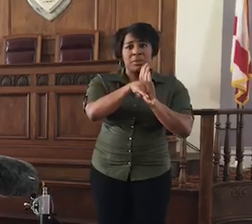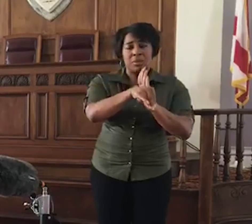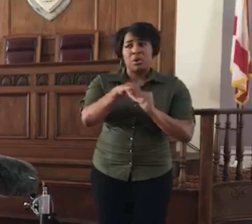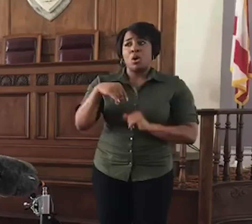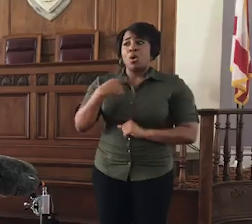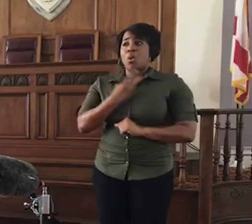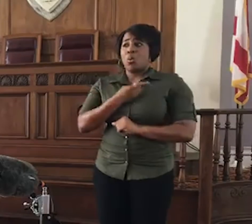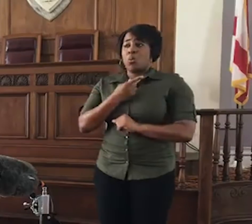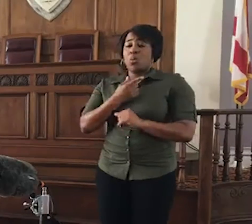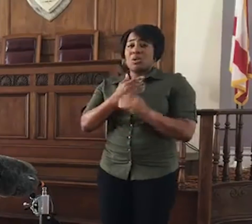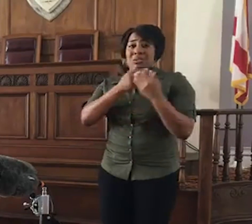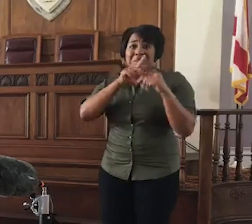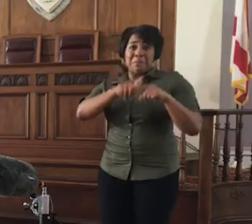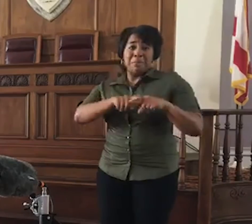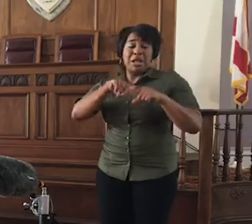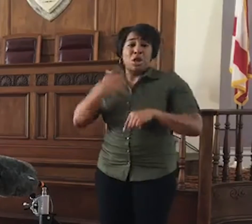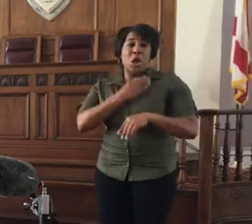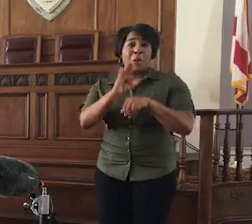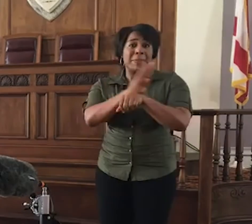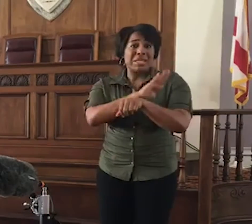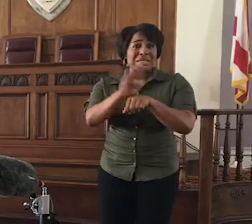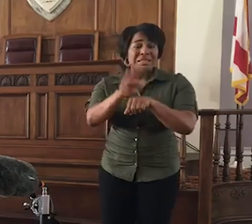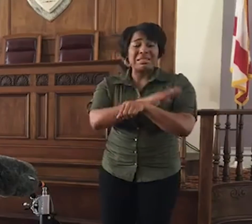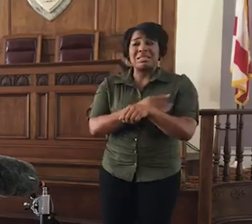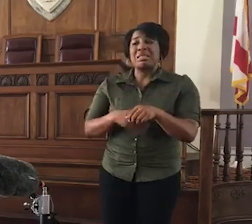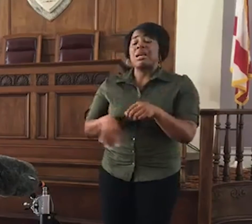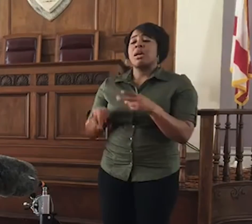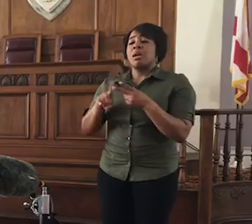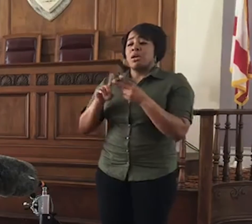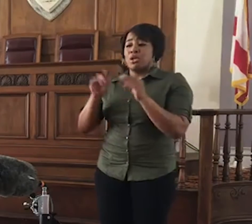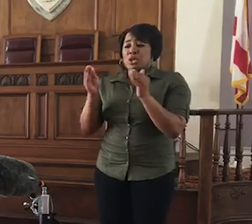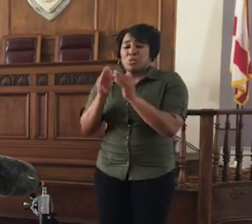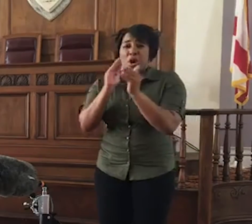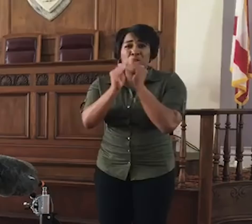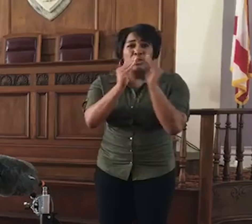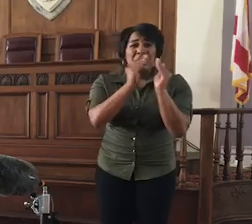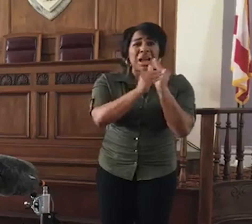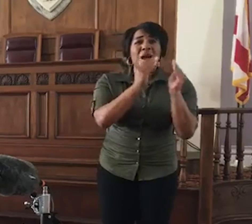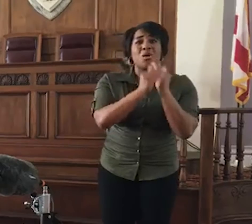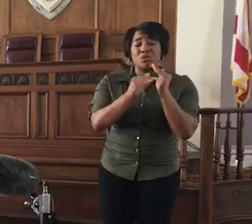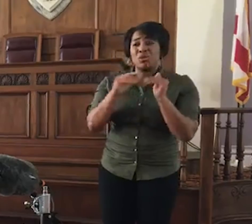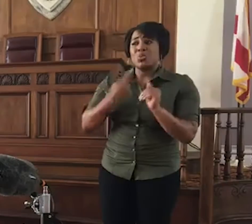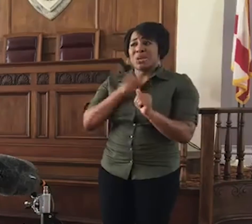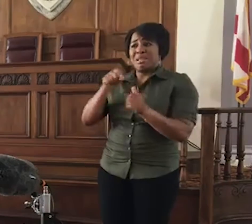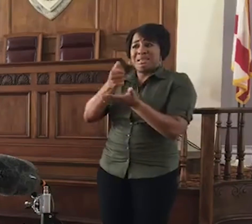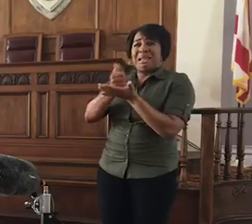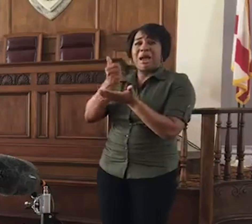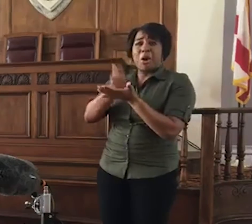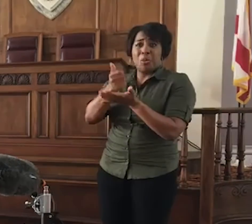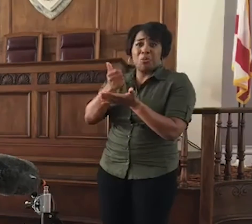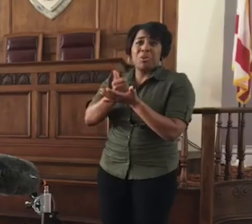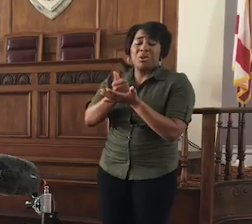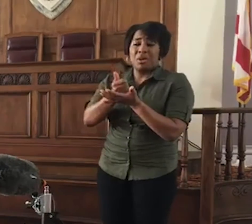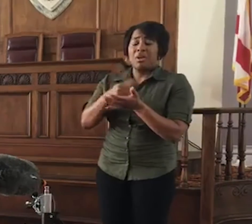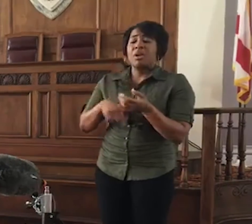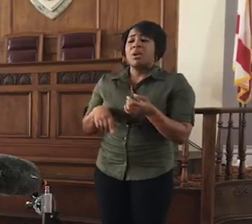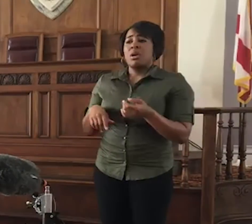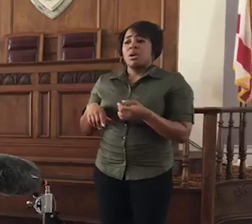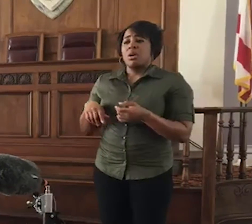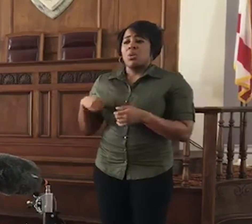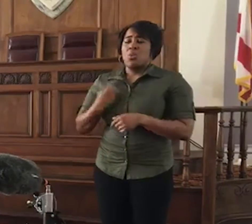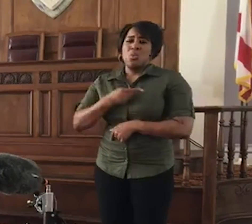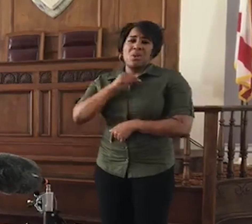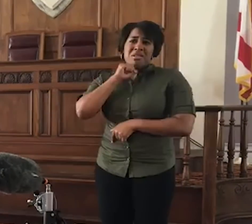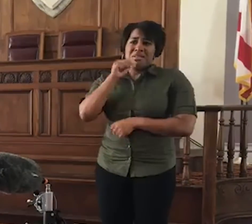this. We're going to need our small towns and cities to help us as well. And we're certainly not asking our